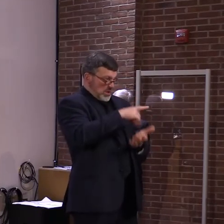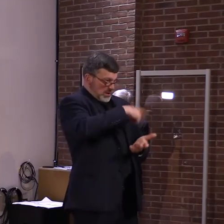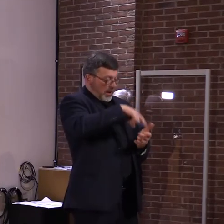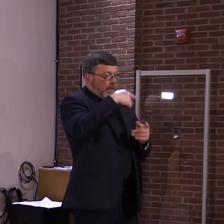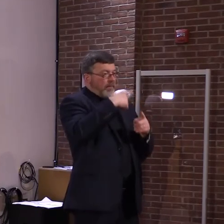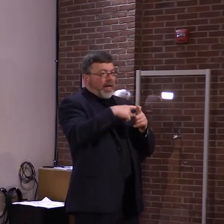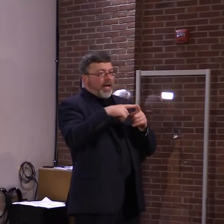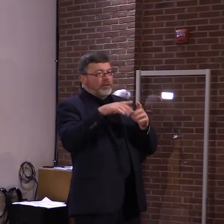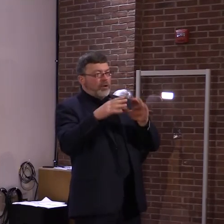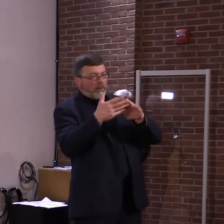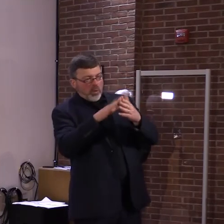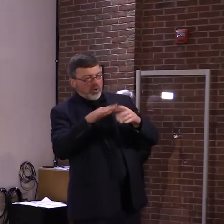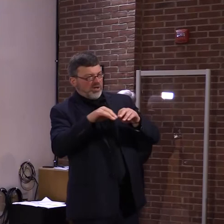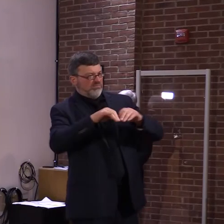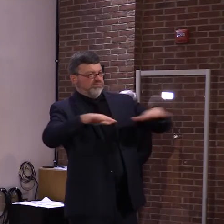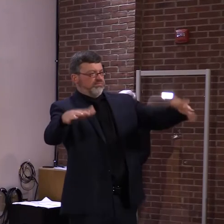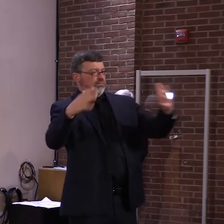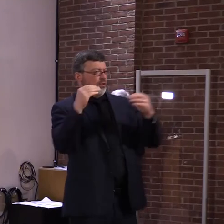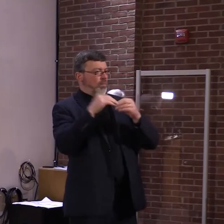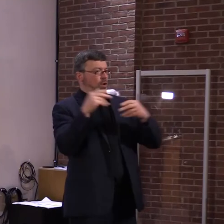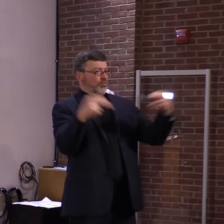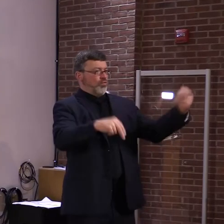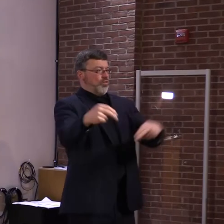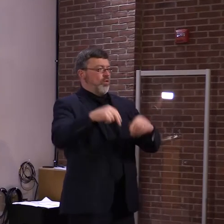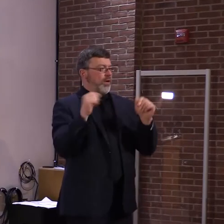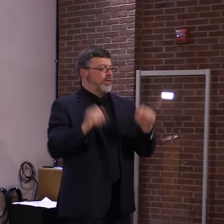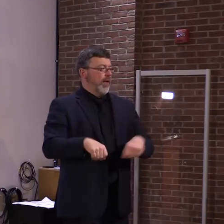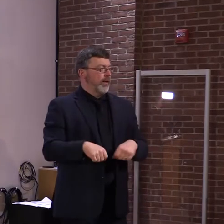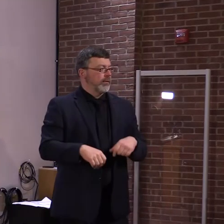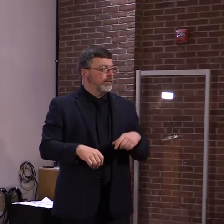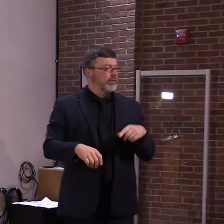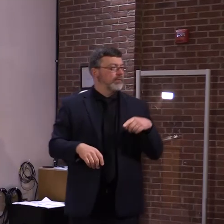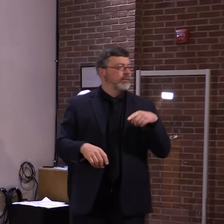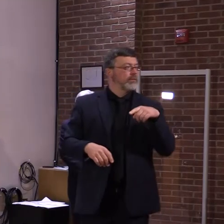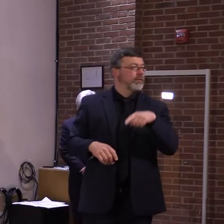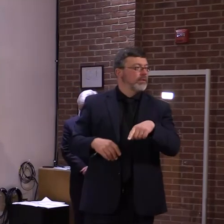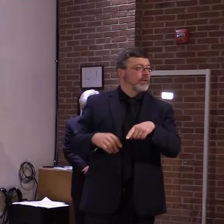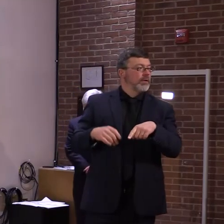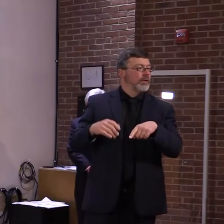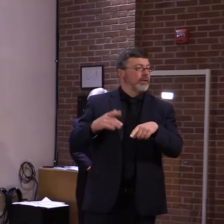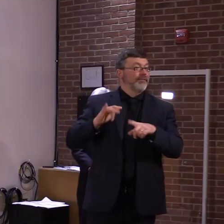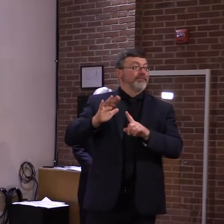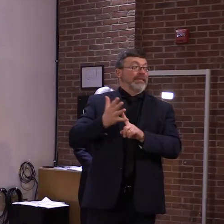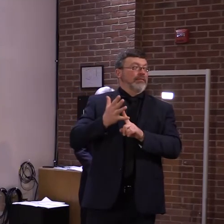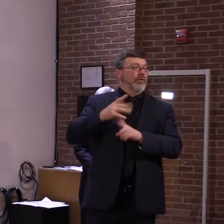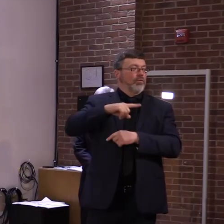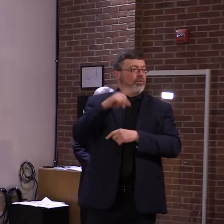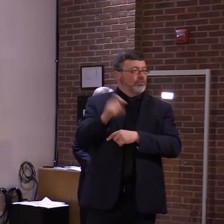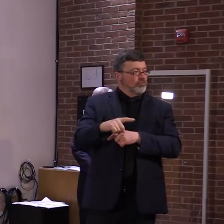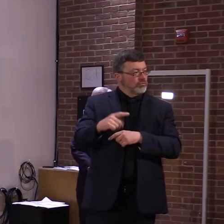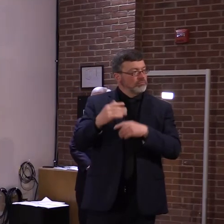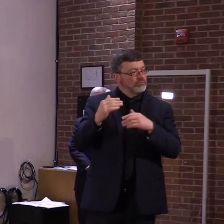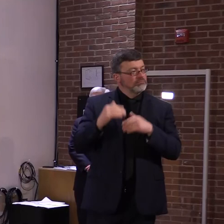And heading into the next school year, the same idea for fall